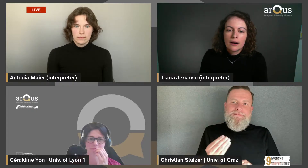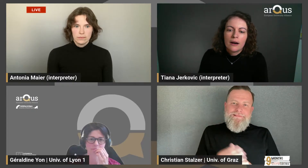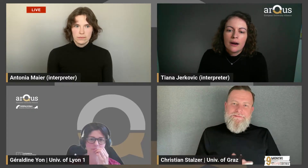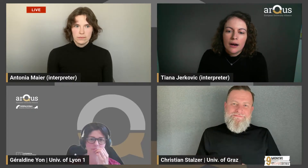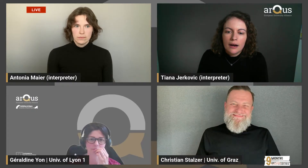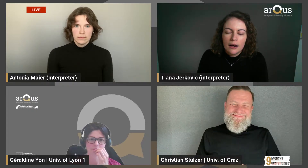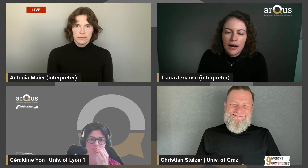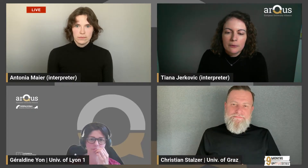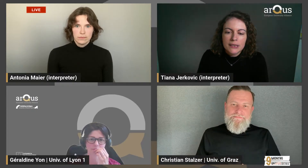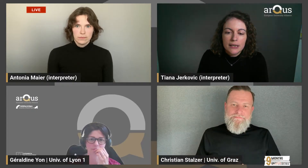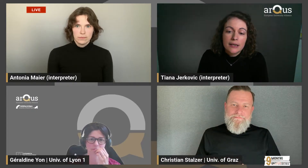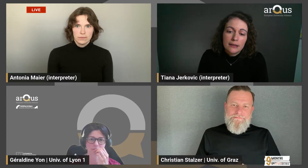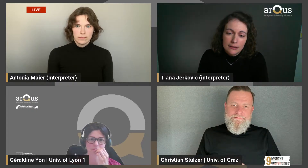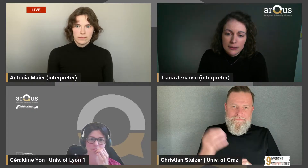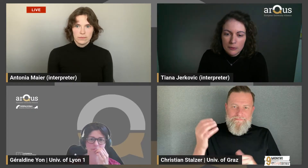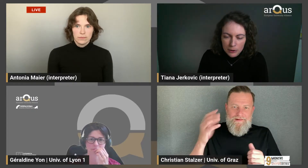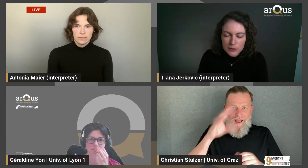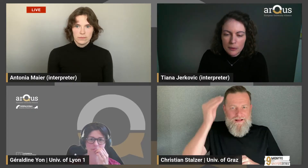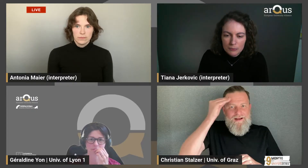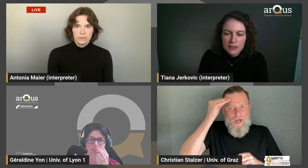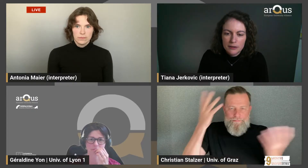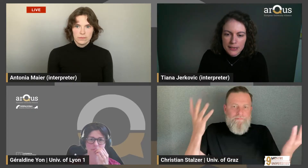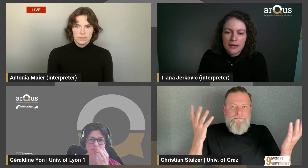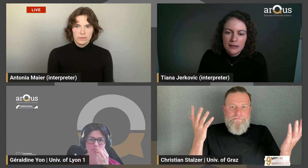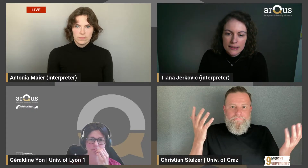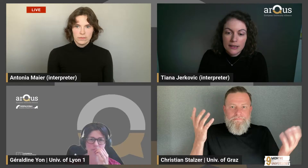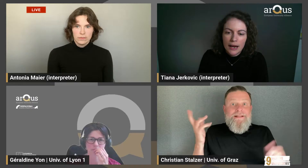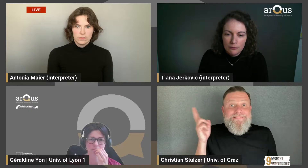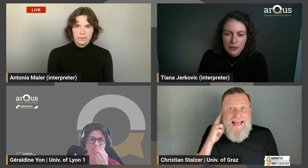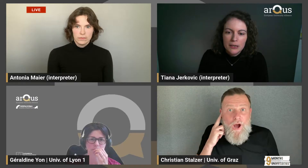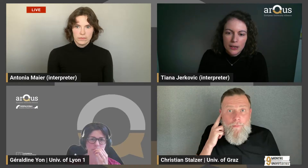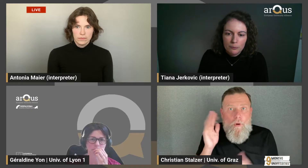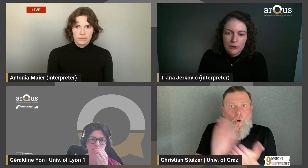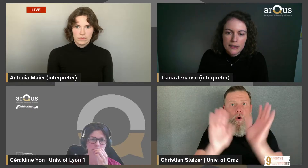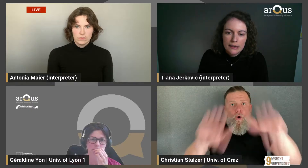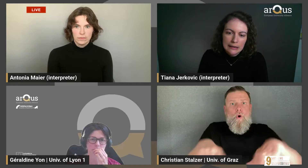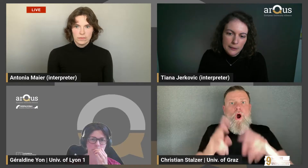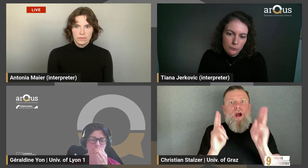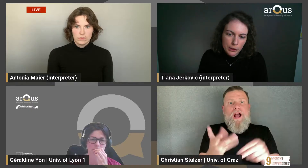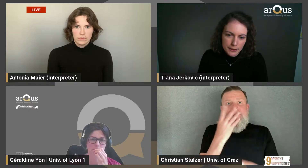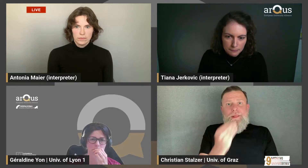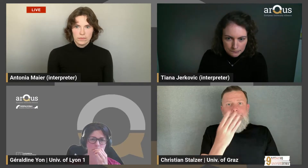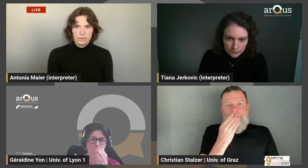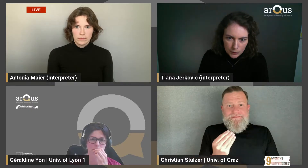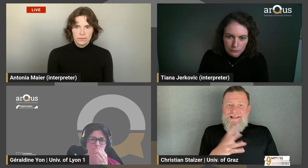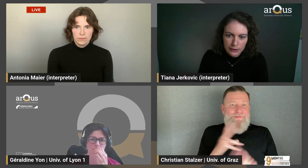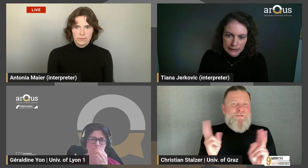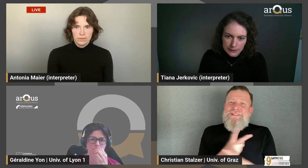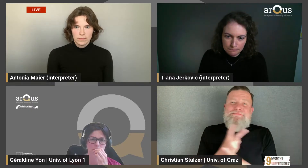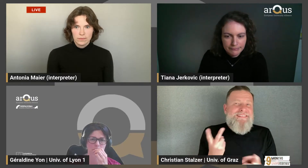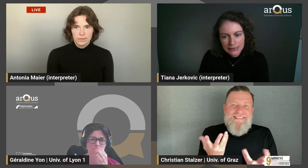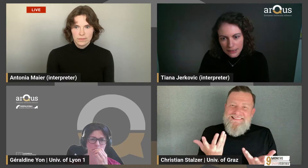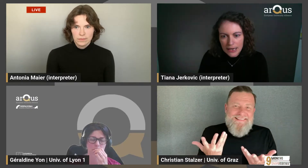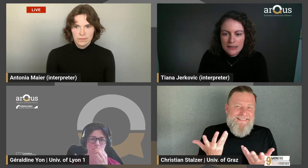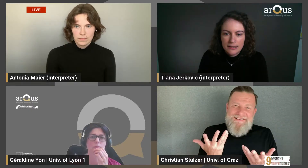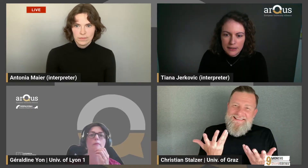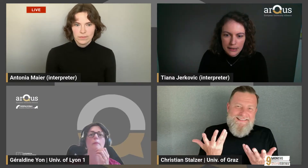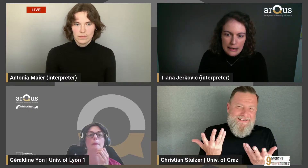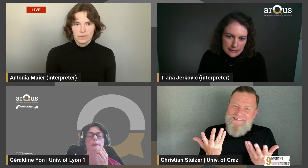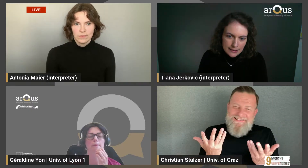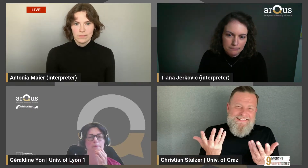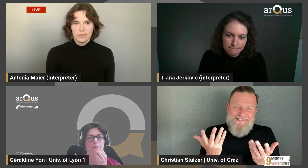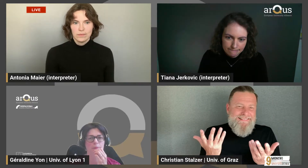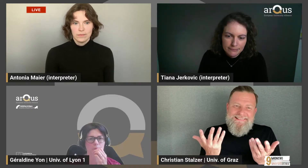So I would say that the most common misunderstanding is that every deaf person can lip read perfectly. That is